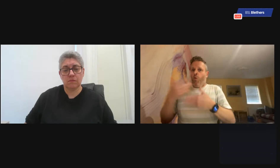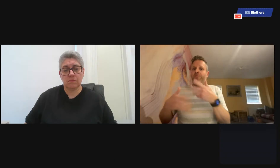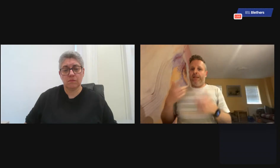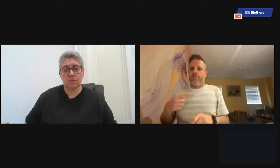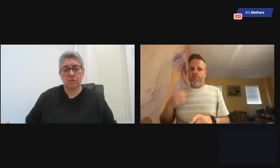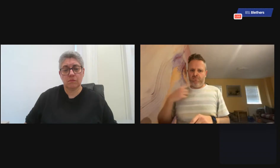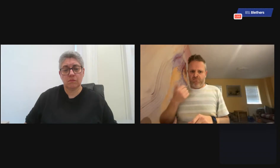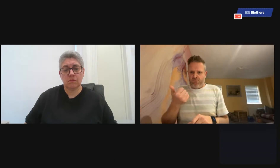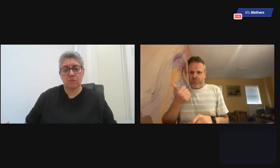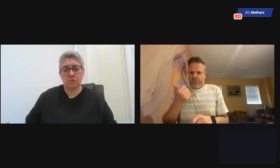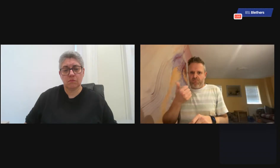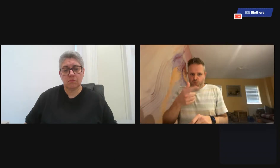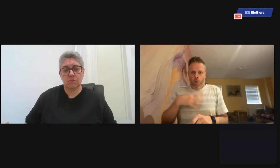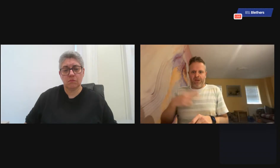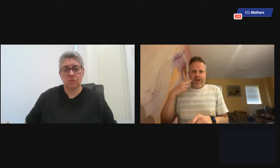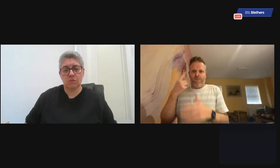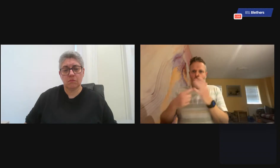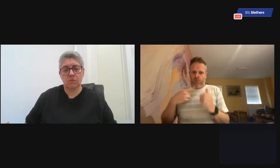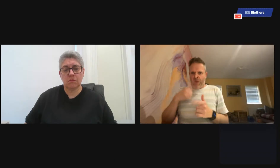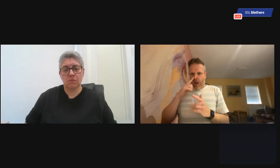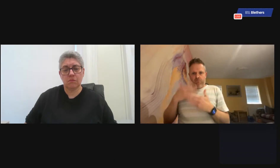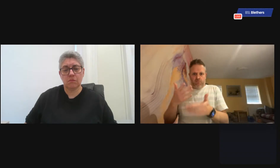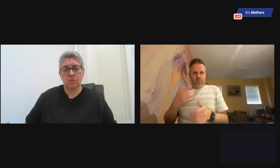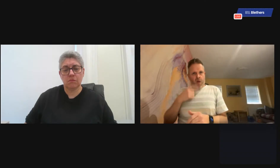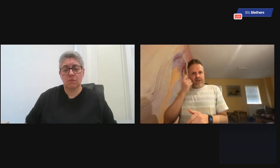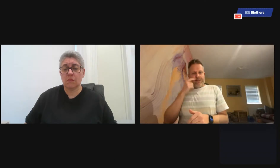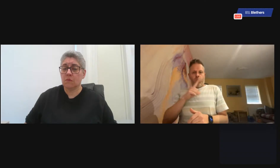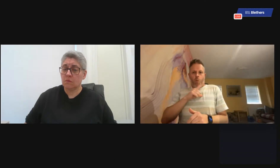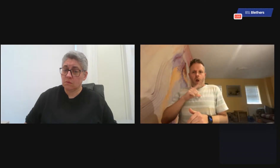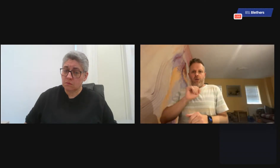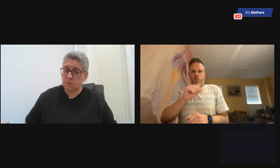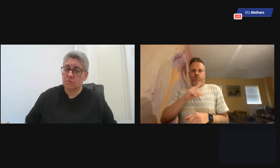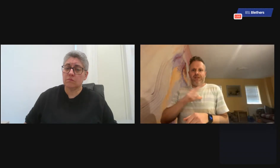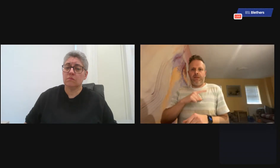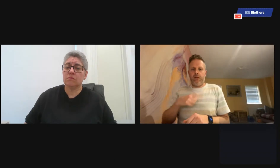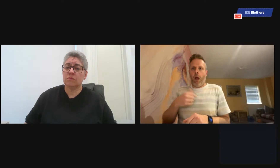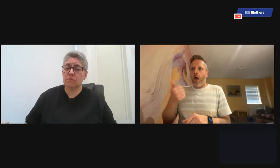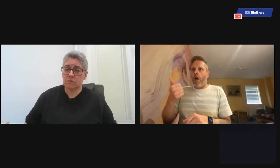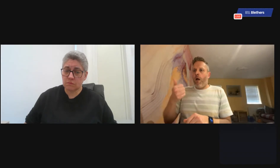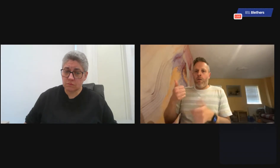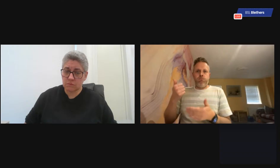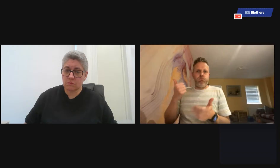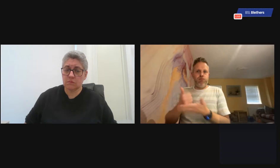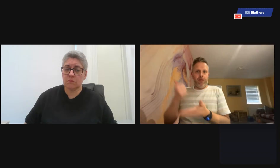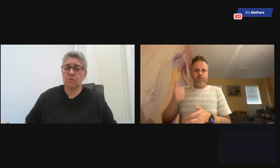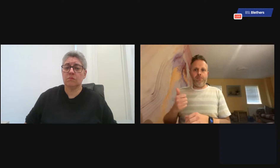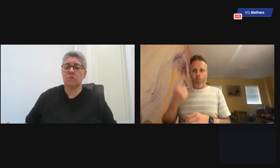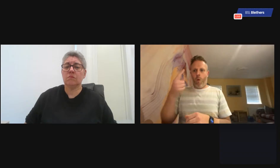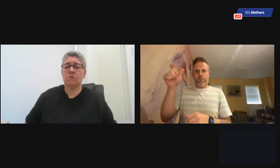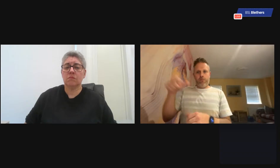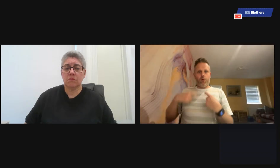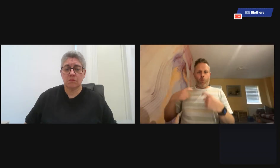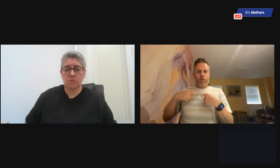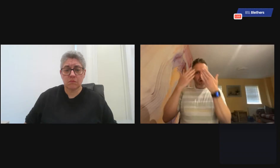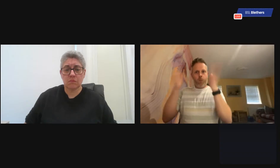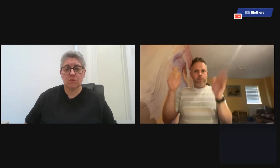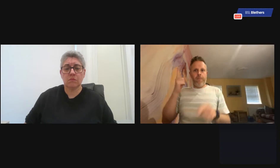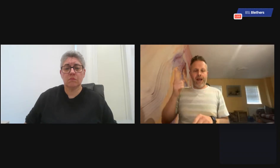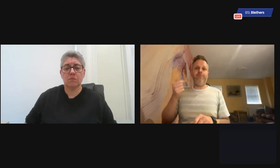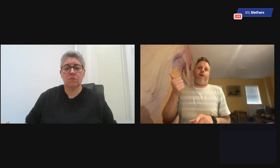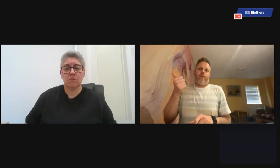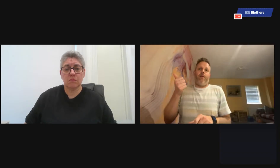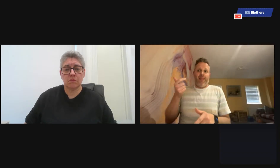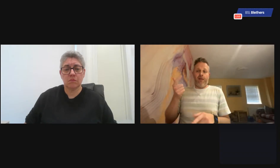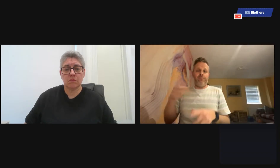social worker. They visited my home, and again, we had a good relationship. We chatted about the potentials that I could do,